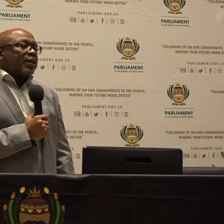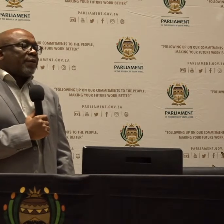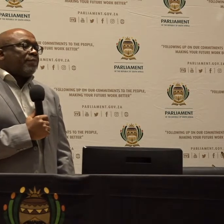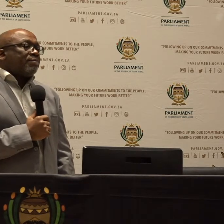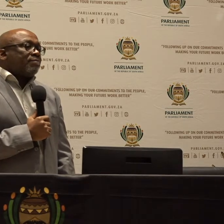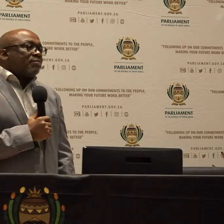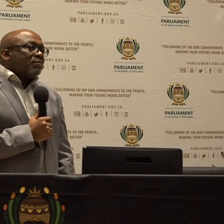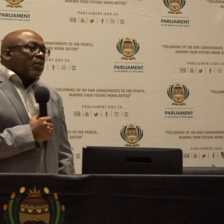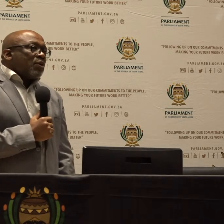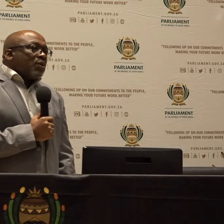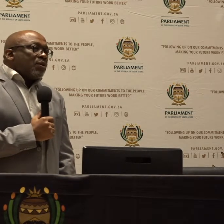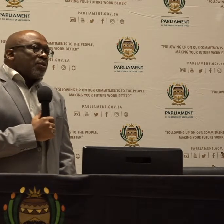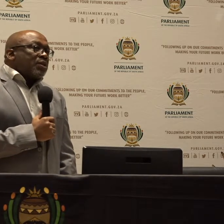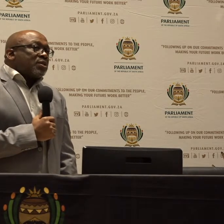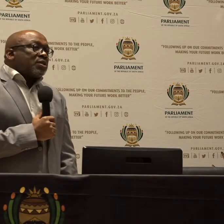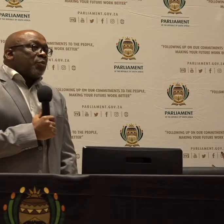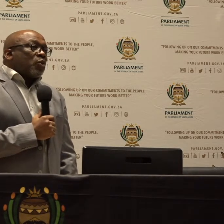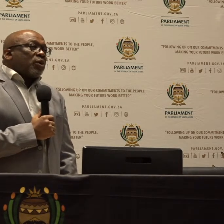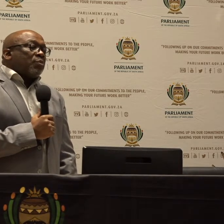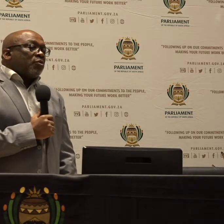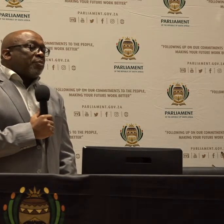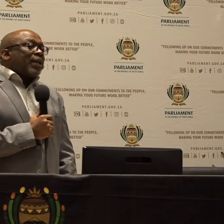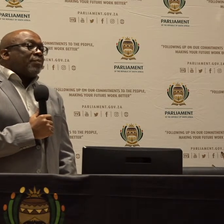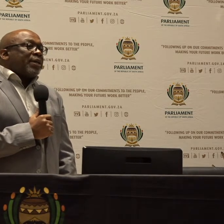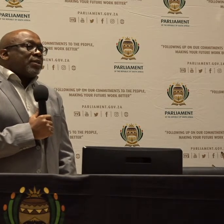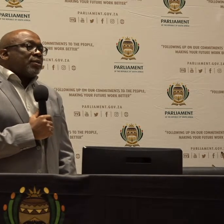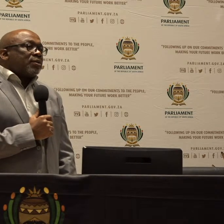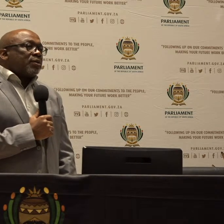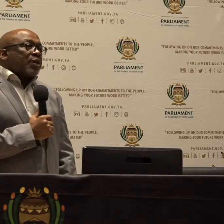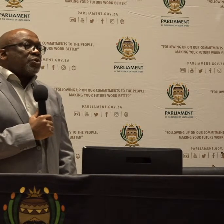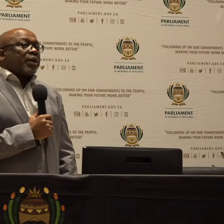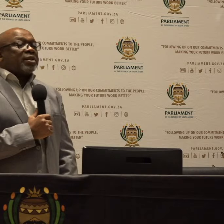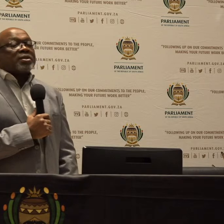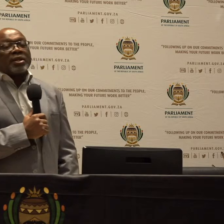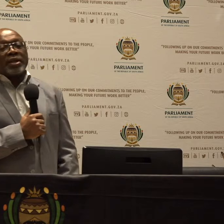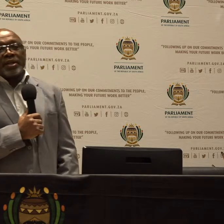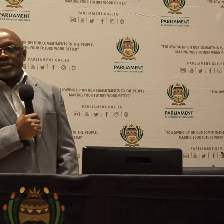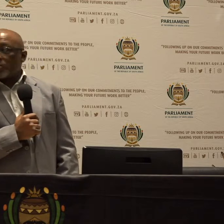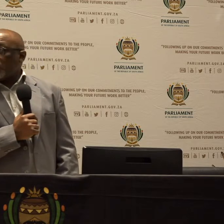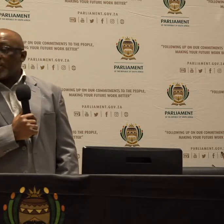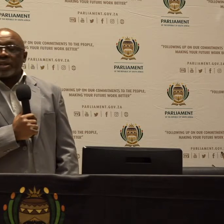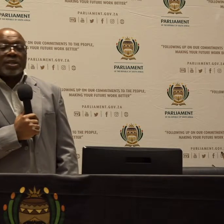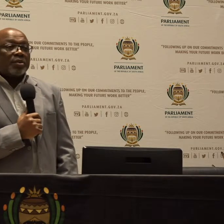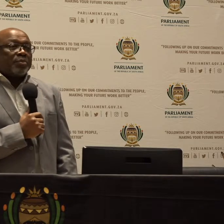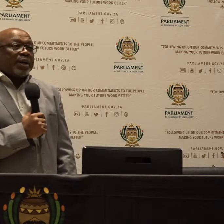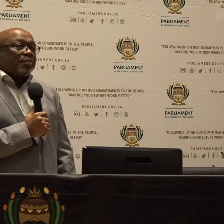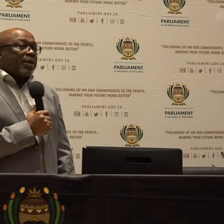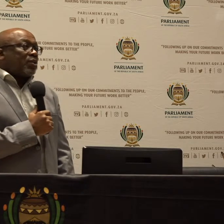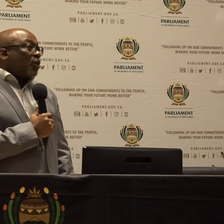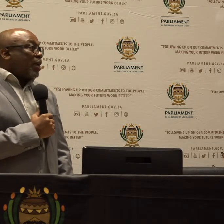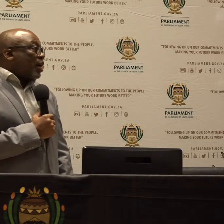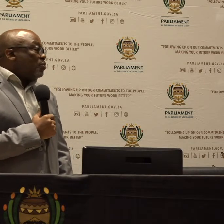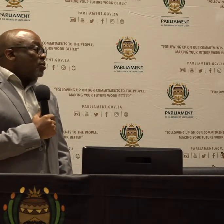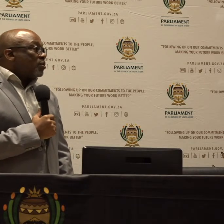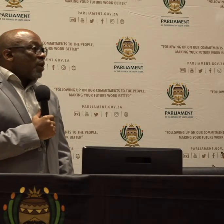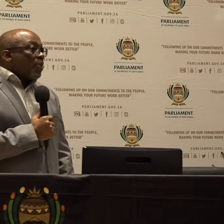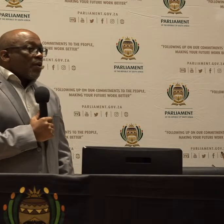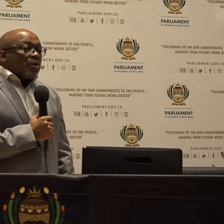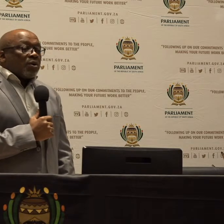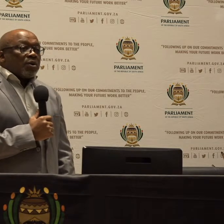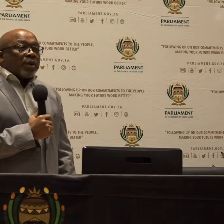that this is a program of parliament as you can see it's all written Parliament all